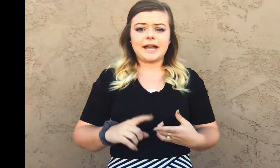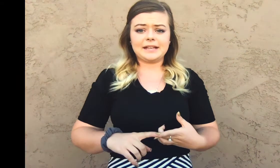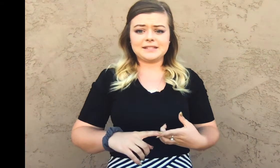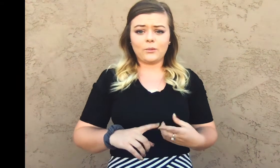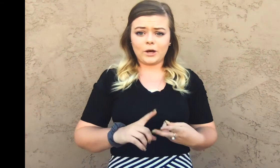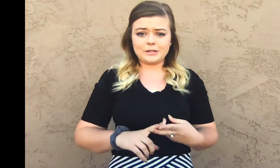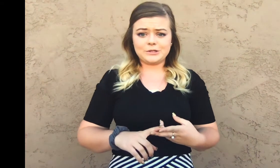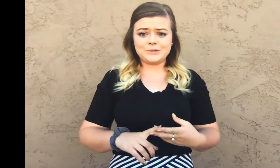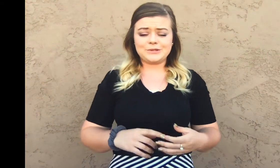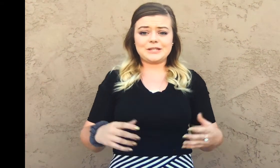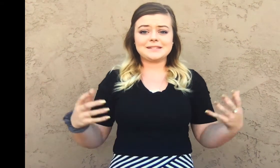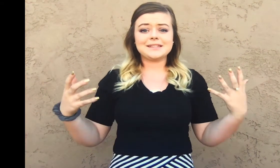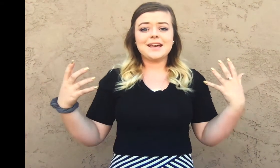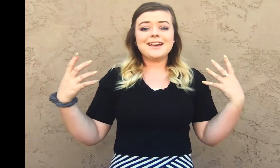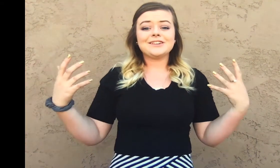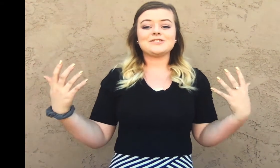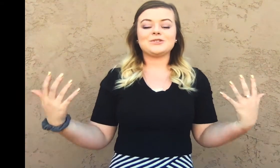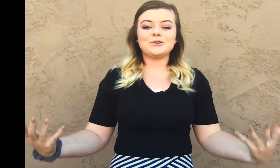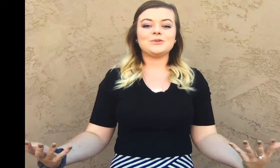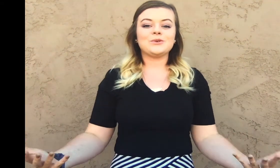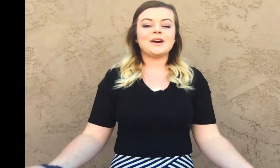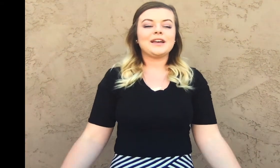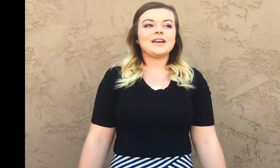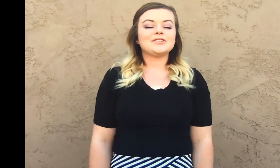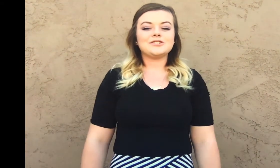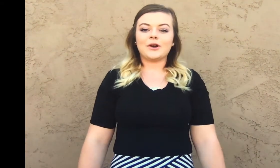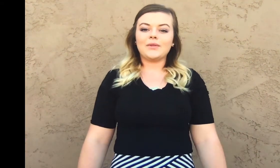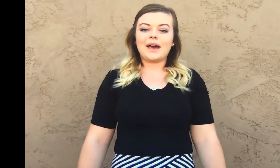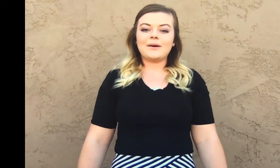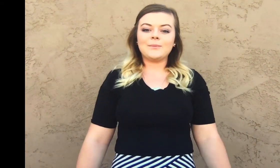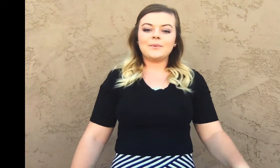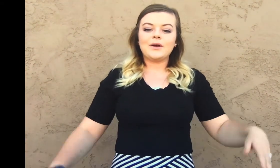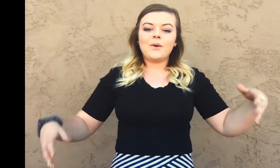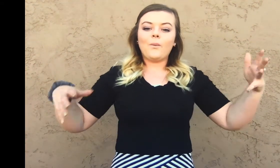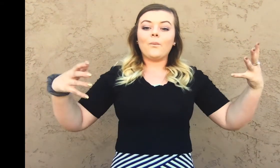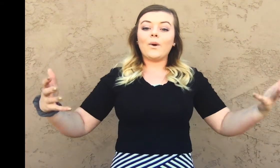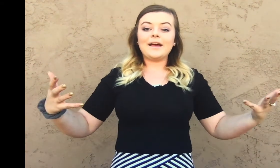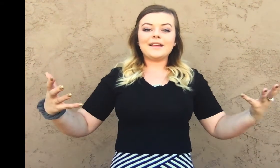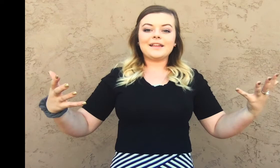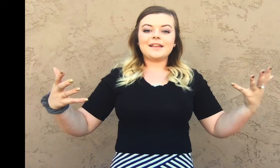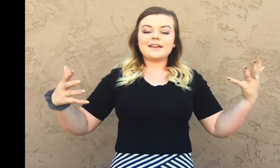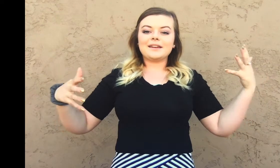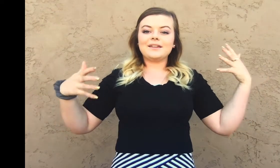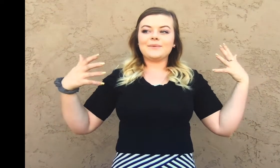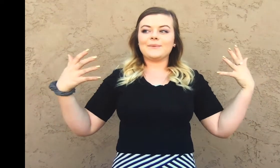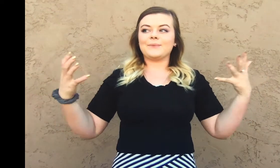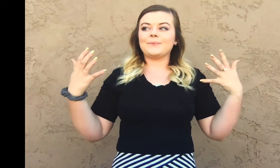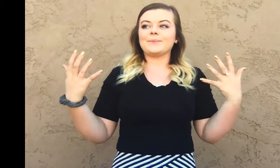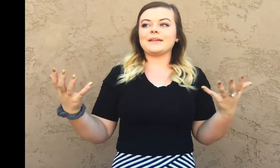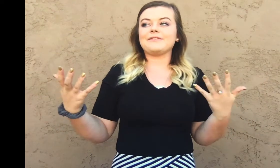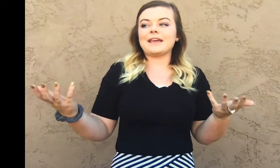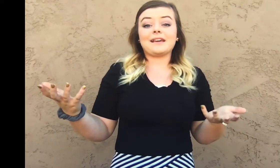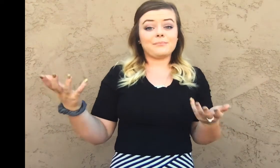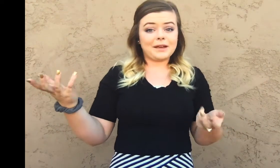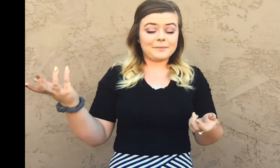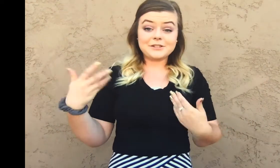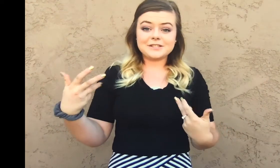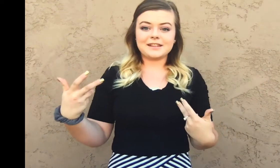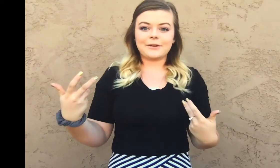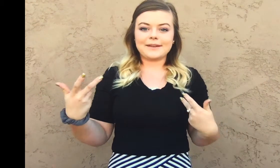ASL 1 and 2 students to show them what, if they become interested like we did,